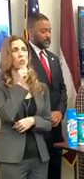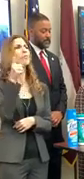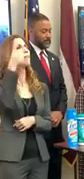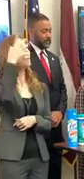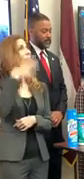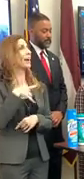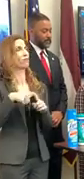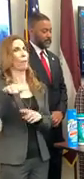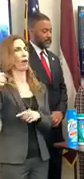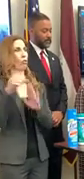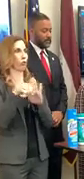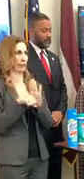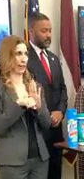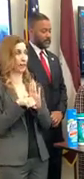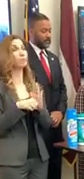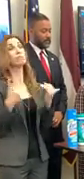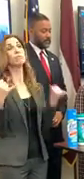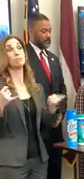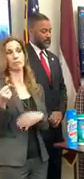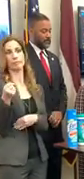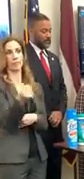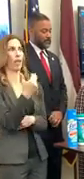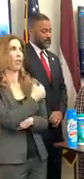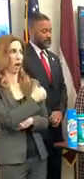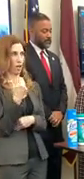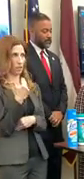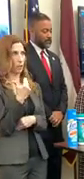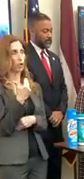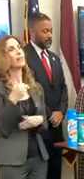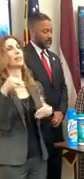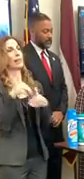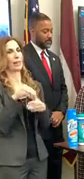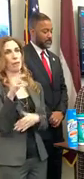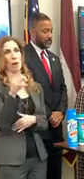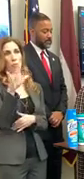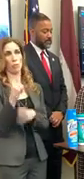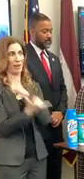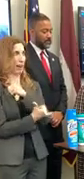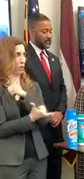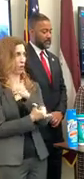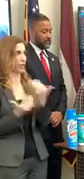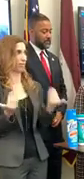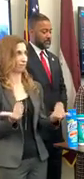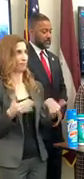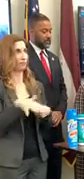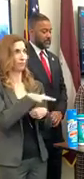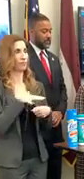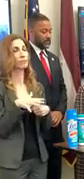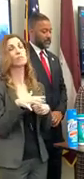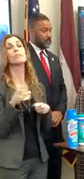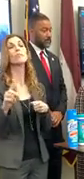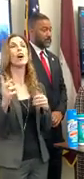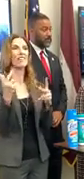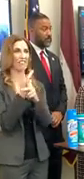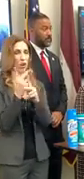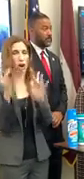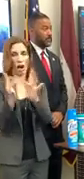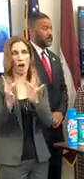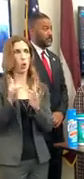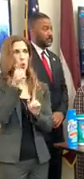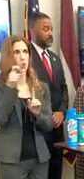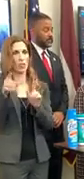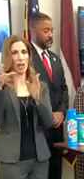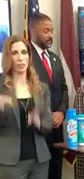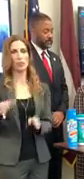state, currently hospitalized in Montgomery County. Contact tracing is underway for